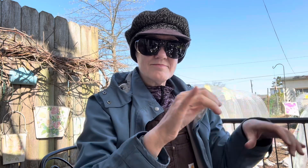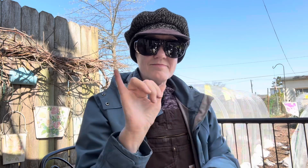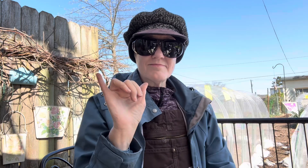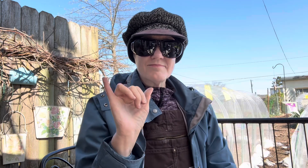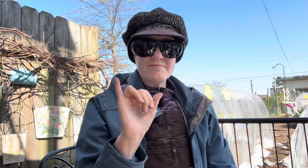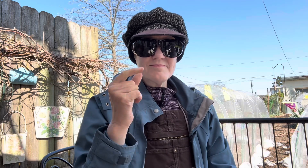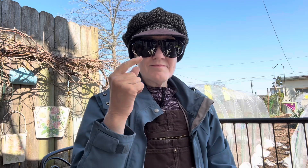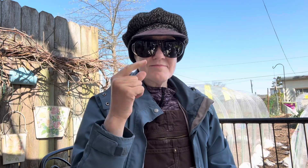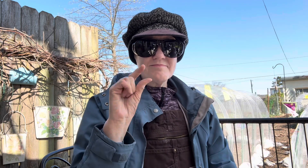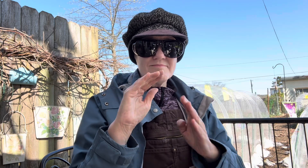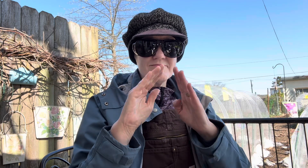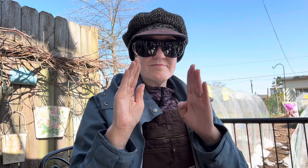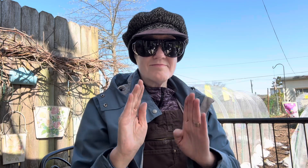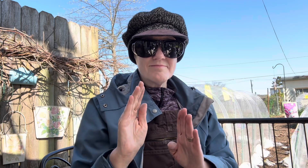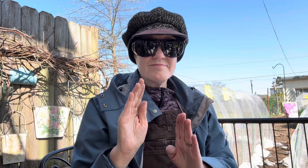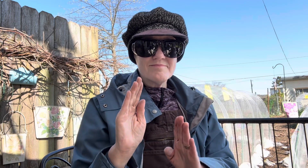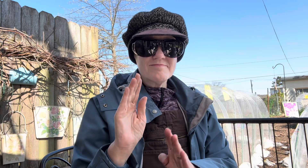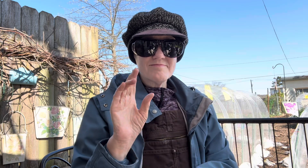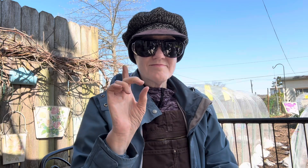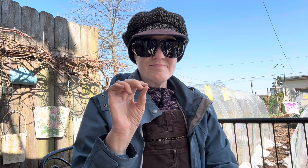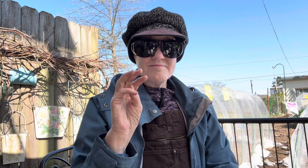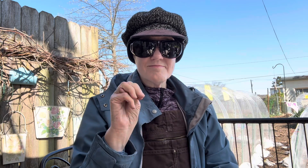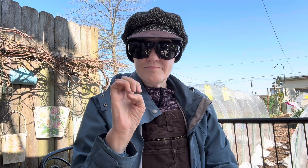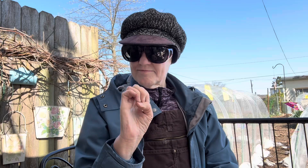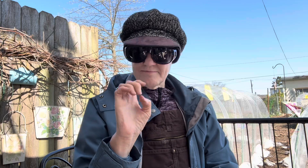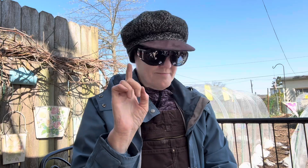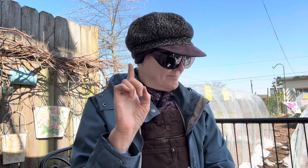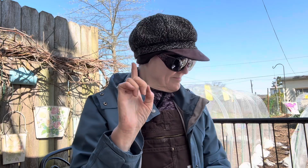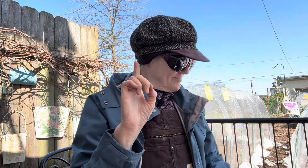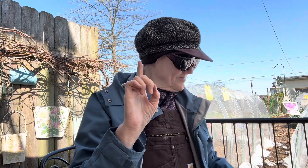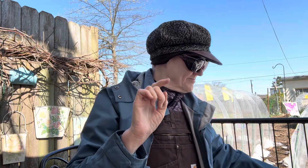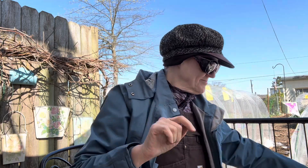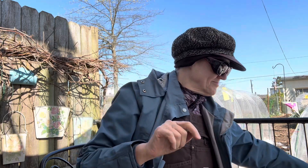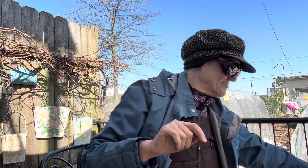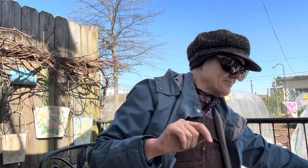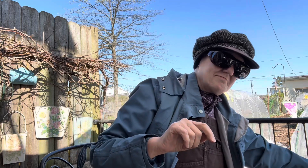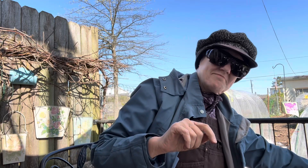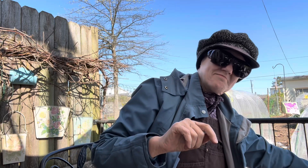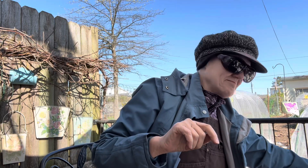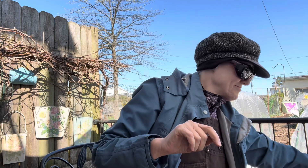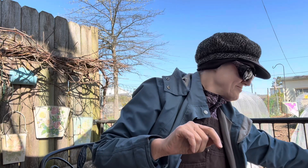I am going to put a greenhouse dome on top of these. Hang on, where is it? Let me show it to you.